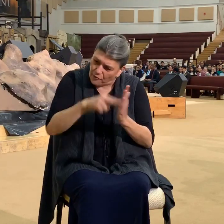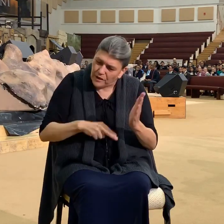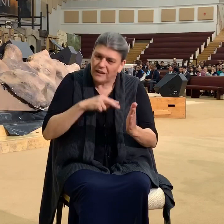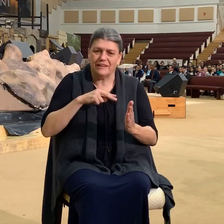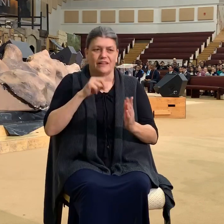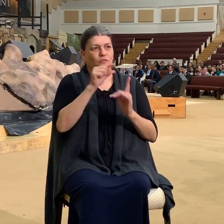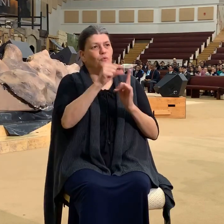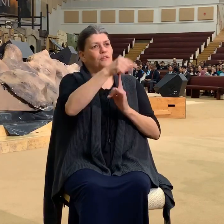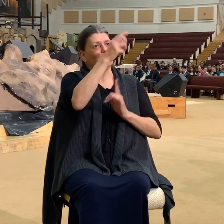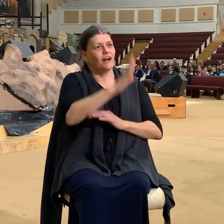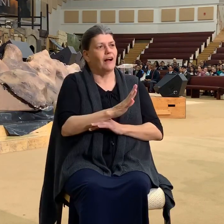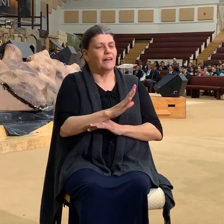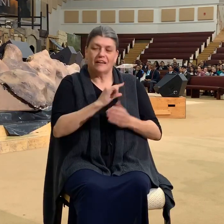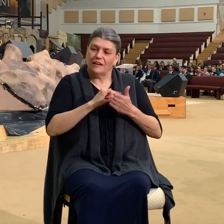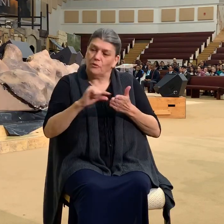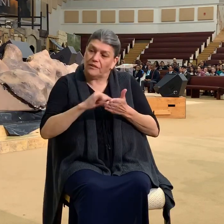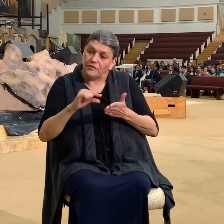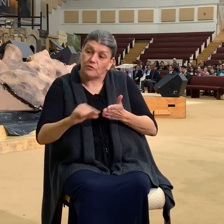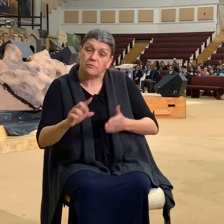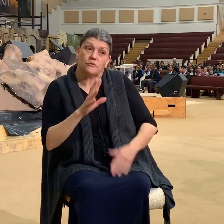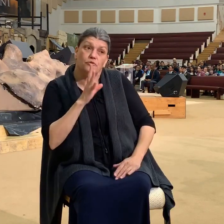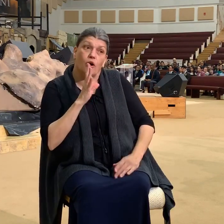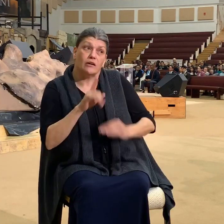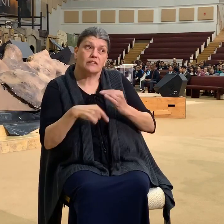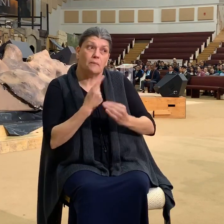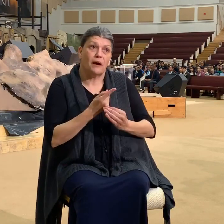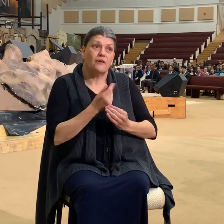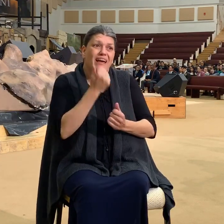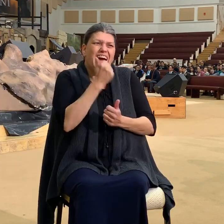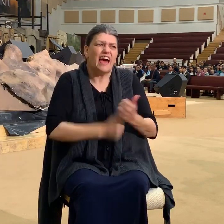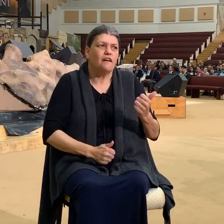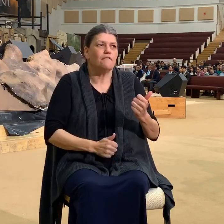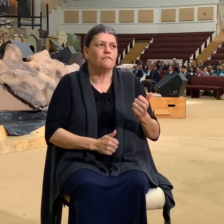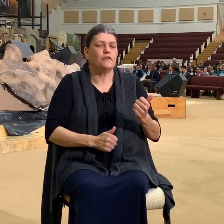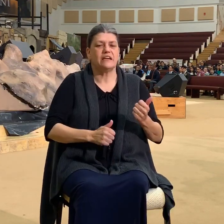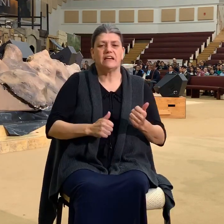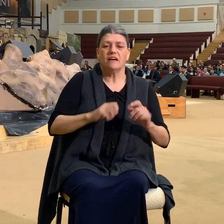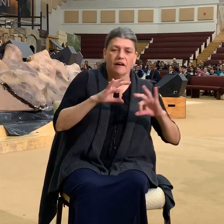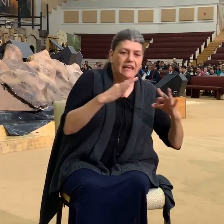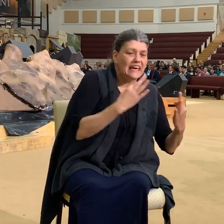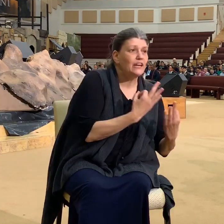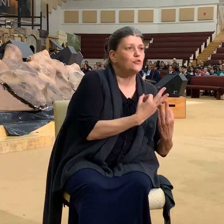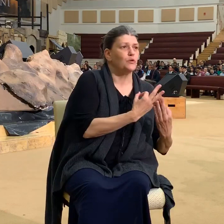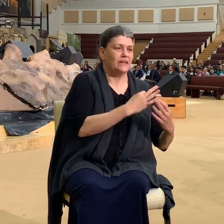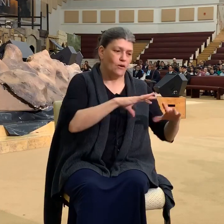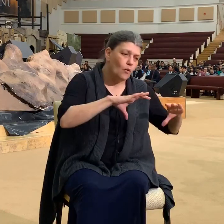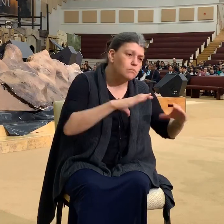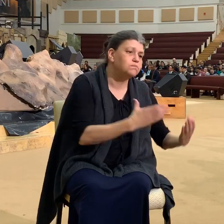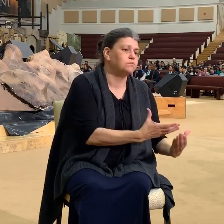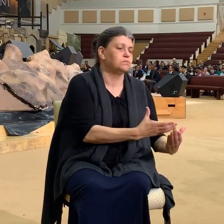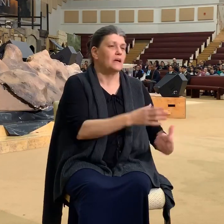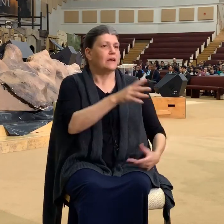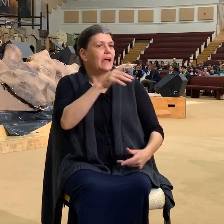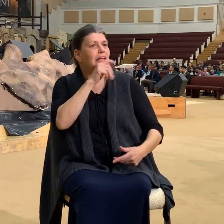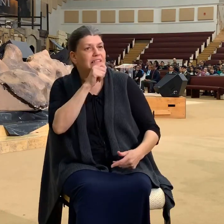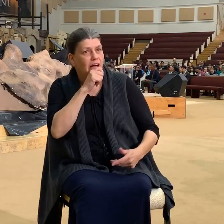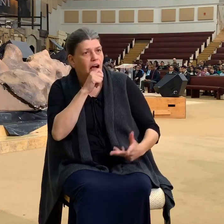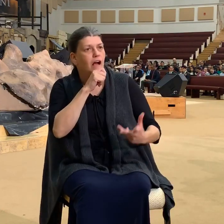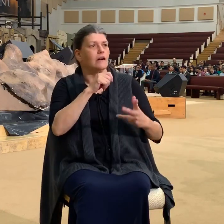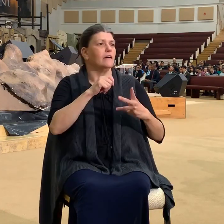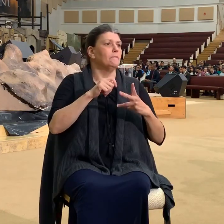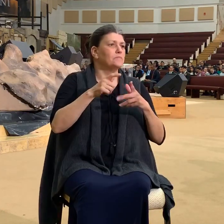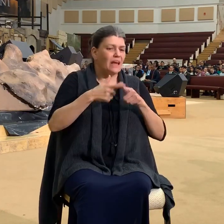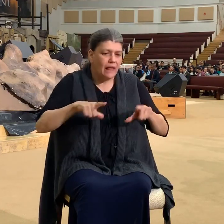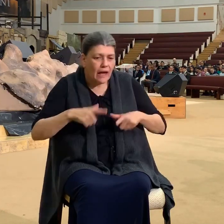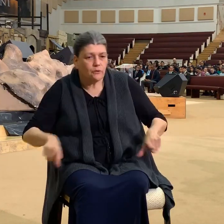God where the scripture talks about every kindred and tongue and people and nation. That